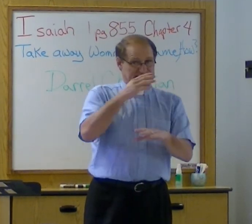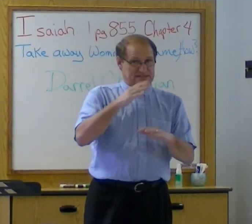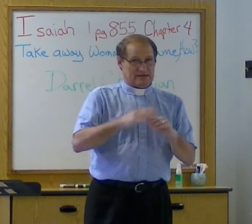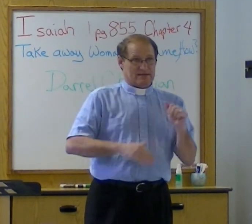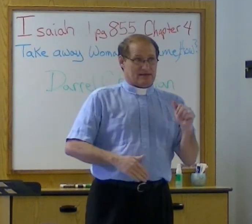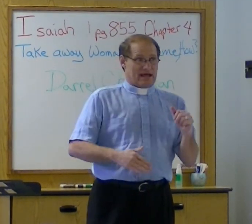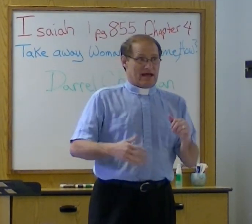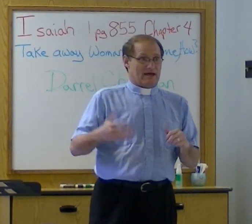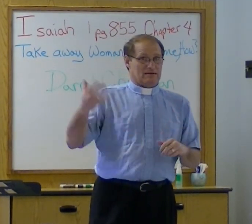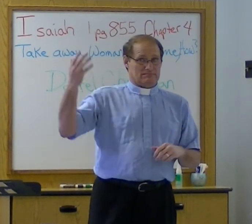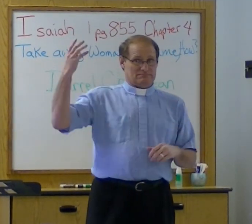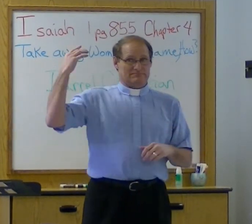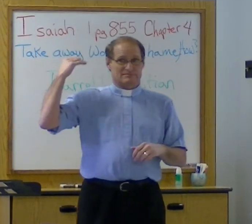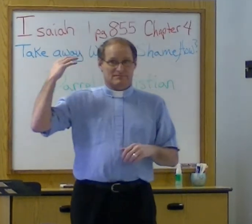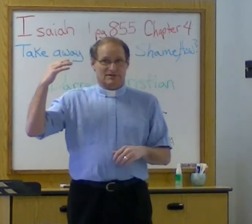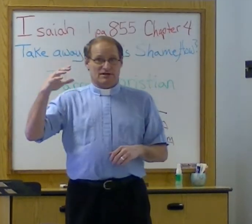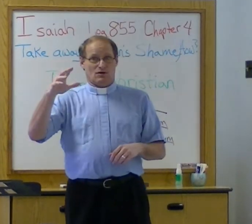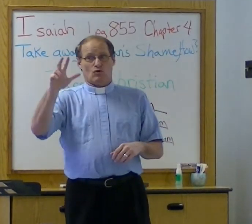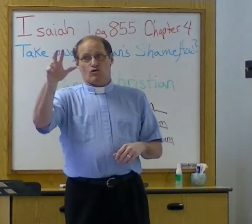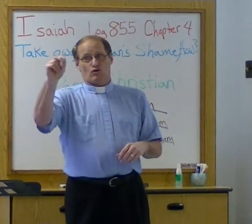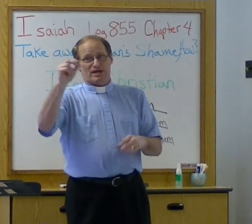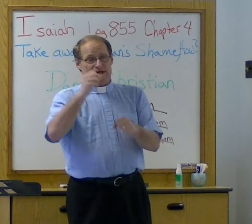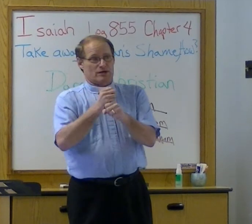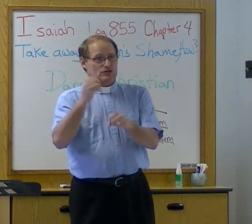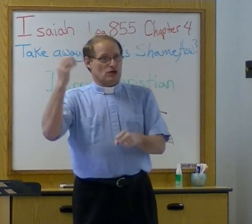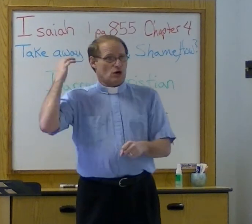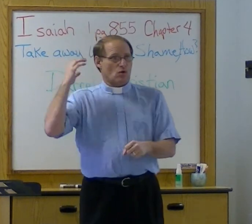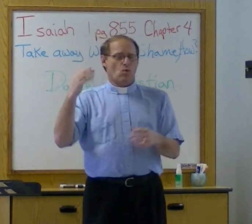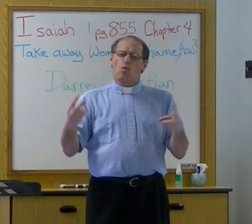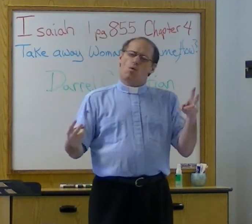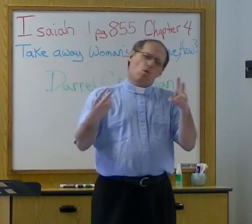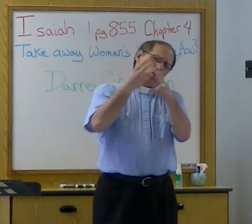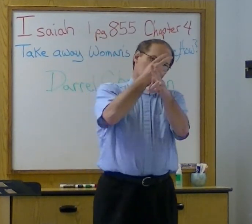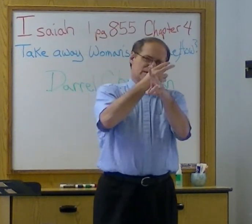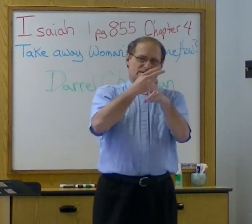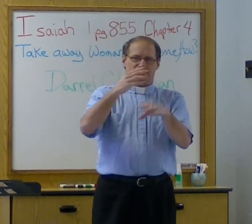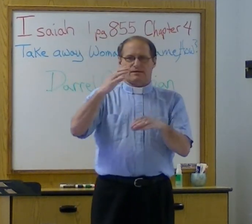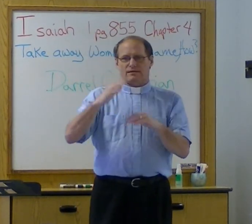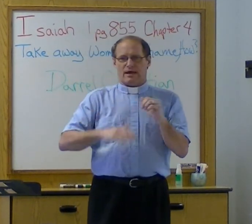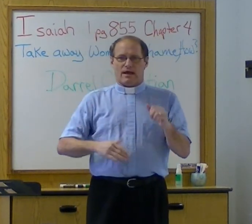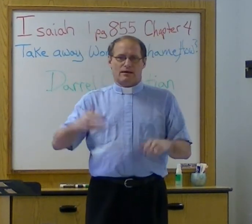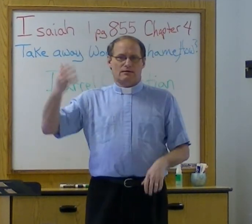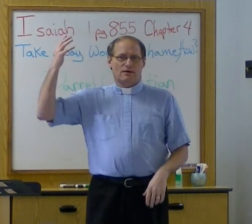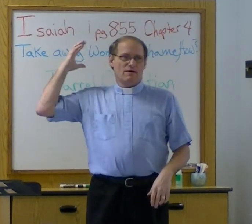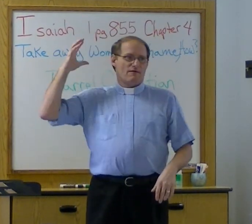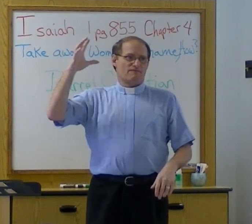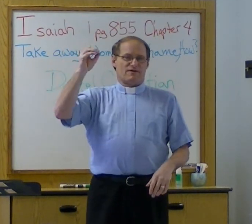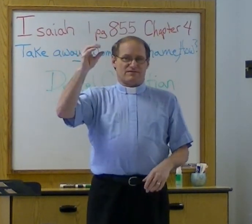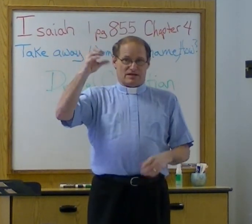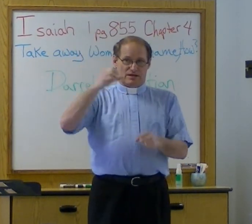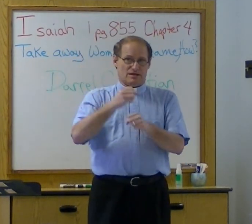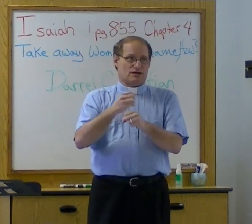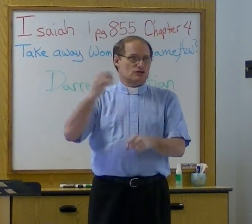worse than 30 years ago, worse than 50 years